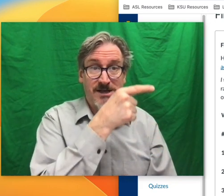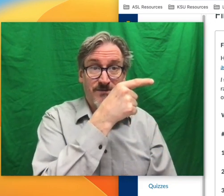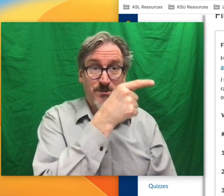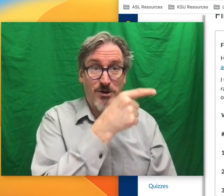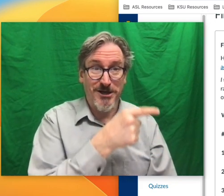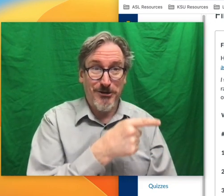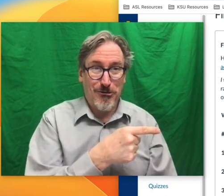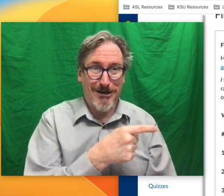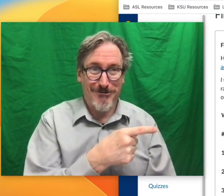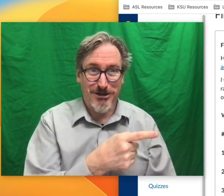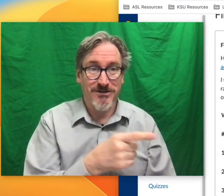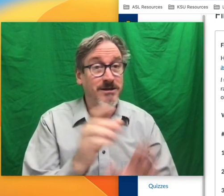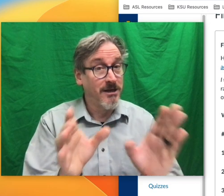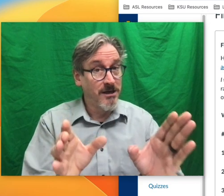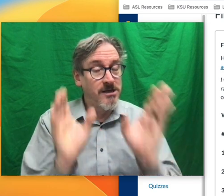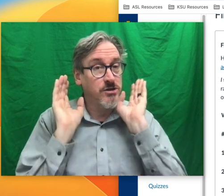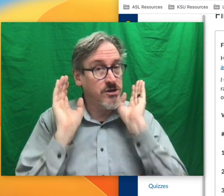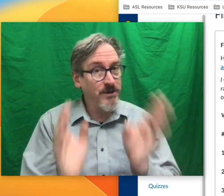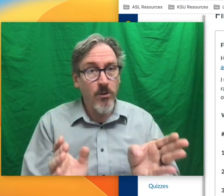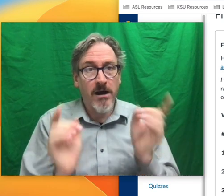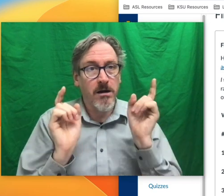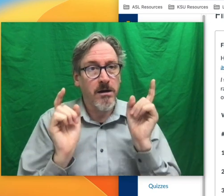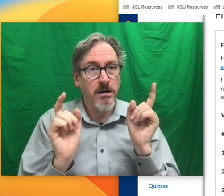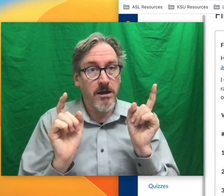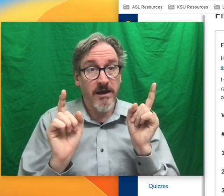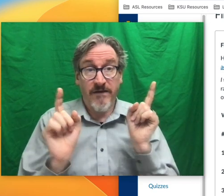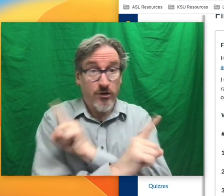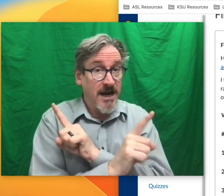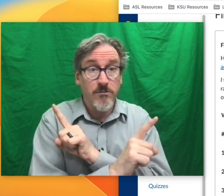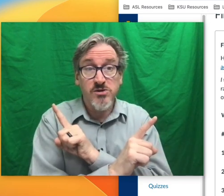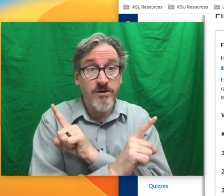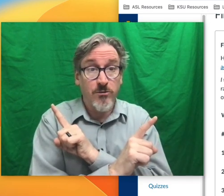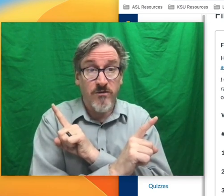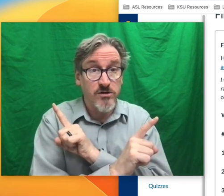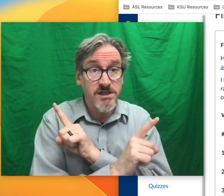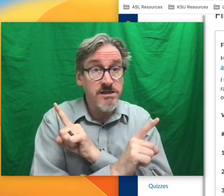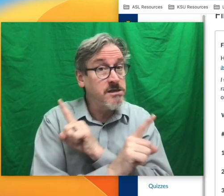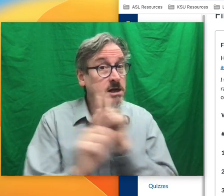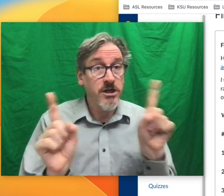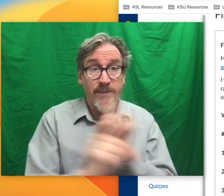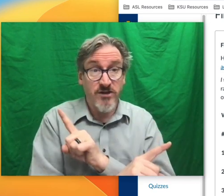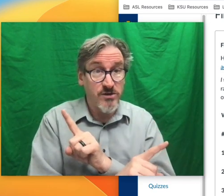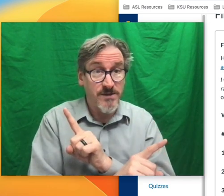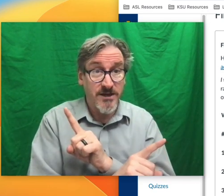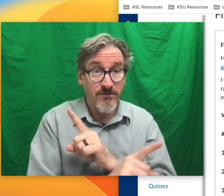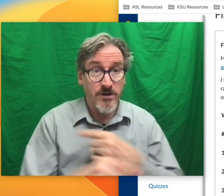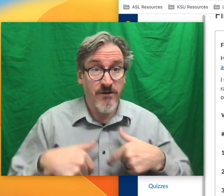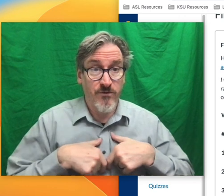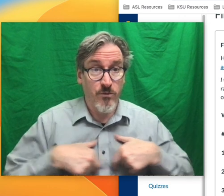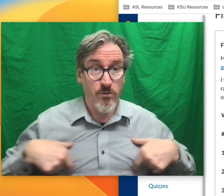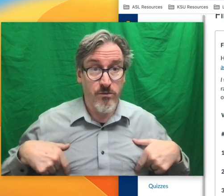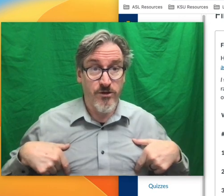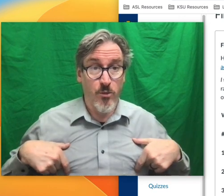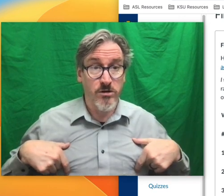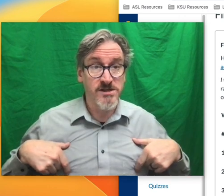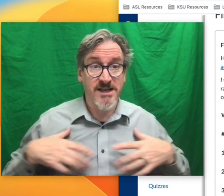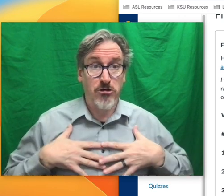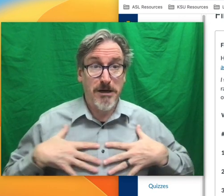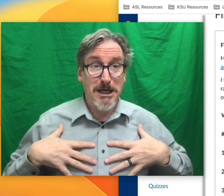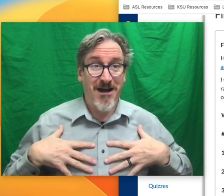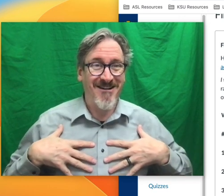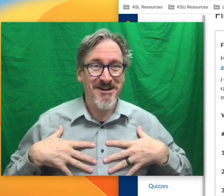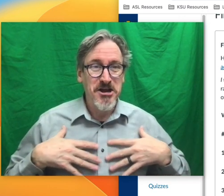train myself to point in the correct direction. So just be aware, if your camera is one that reverses, you may have to do something different. If the